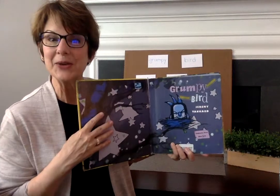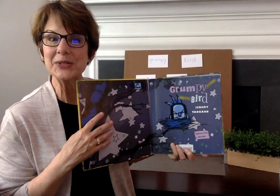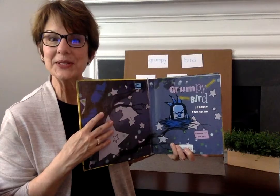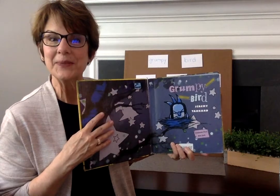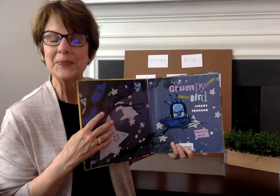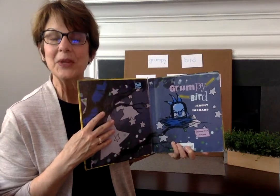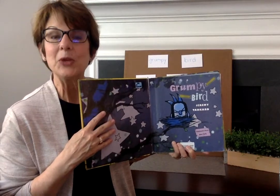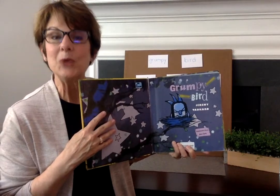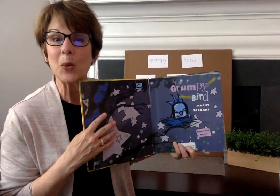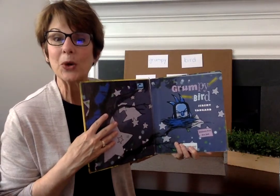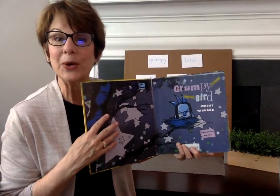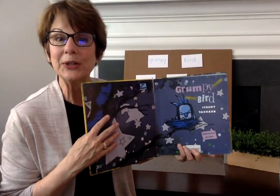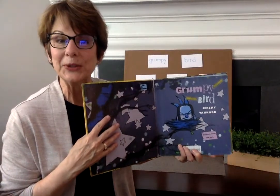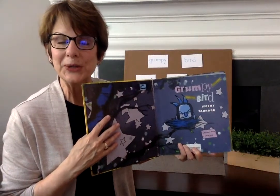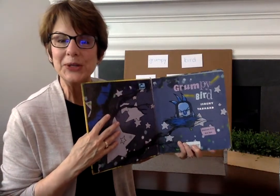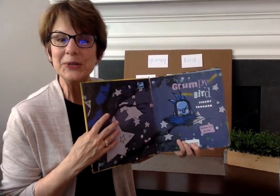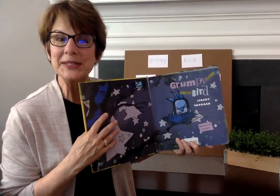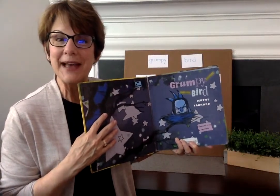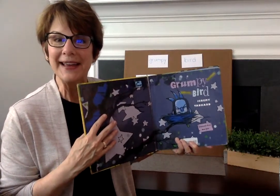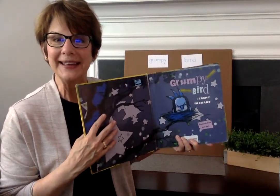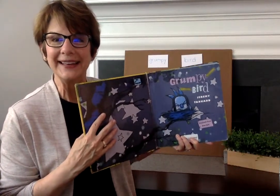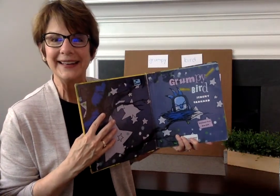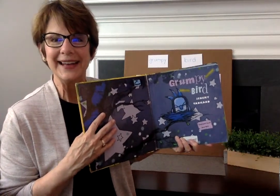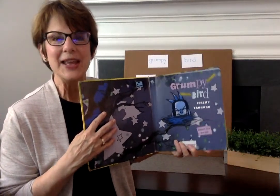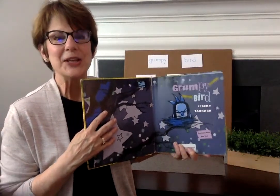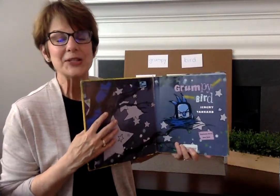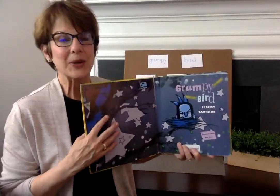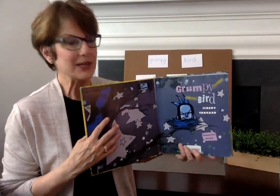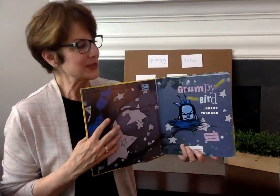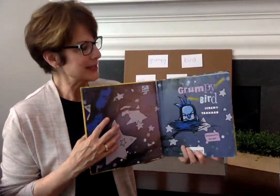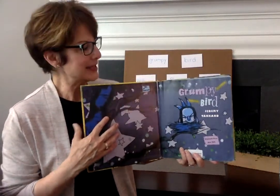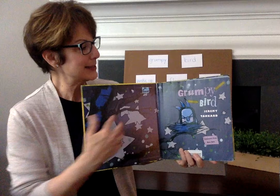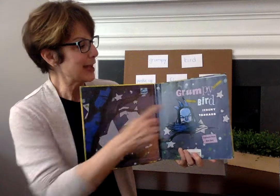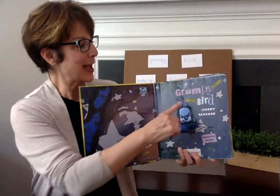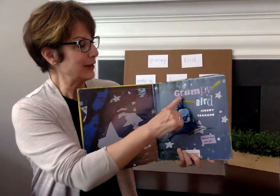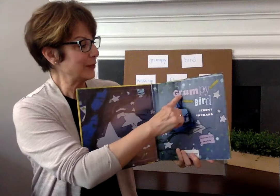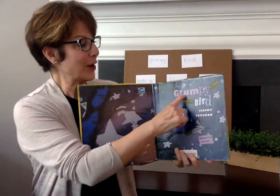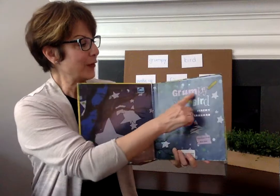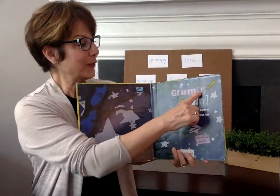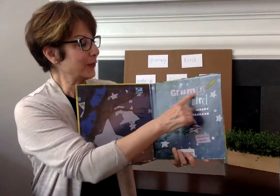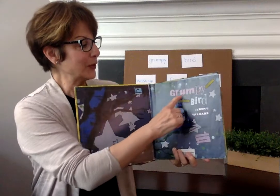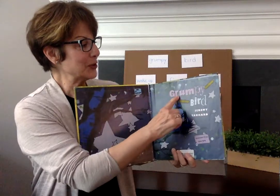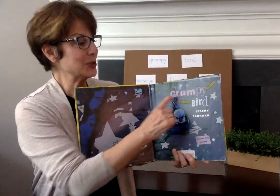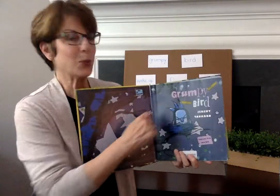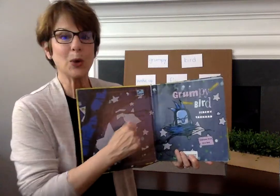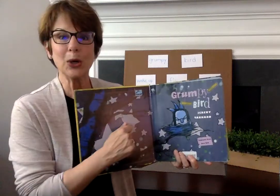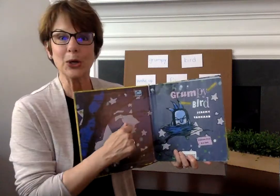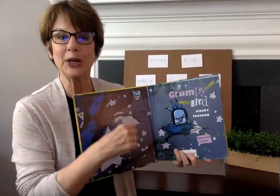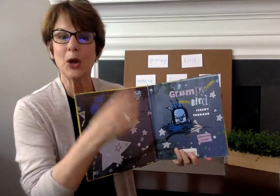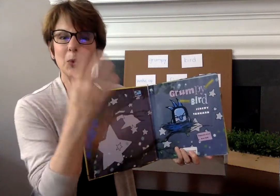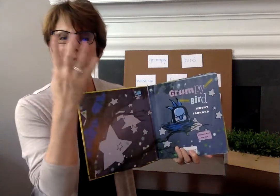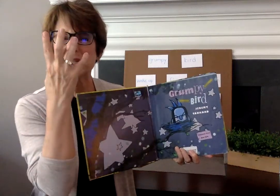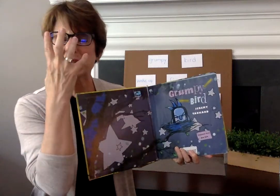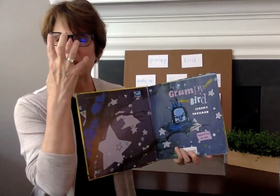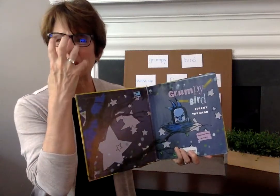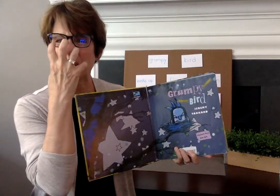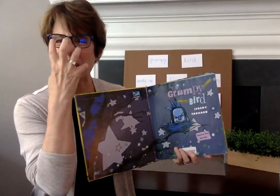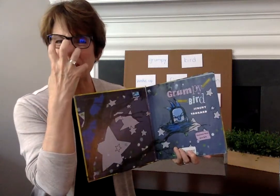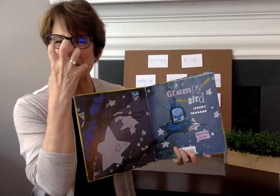those, you know we're going to learn a new sign. So here's the sign for our first word, which is